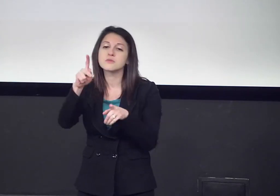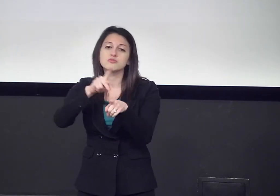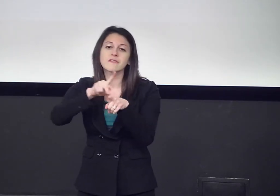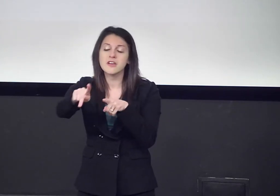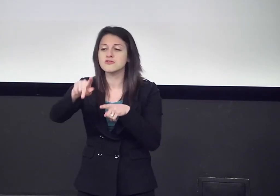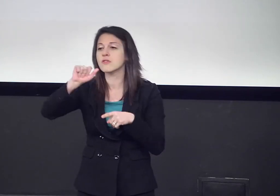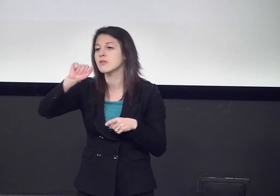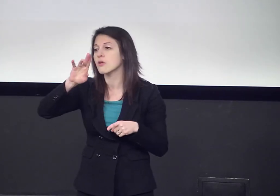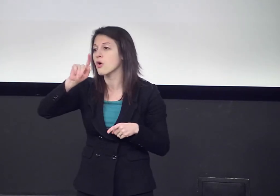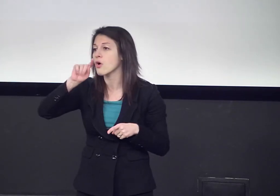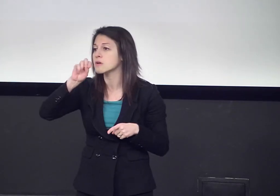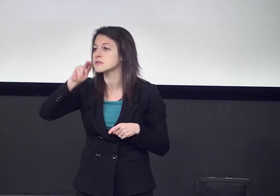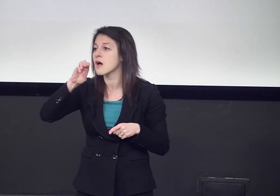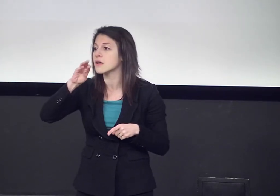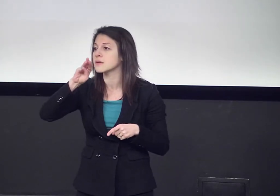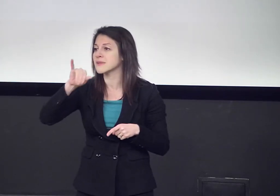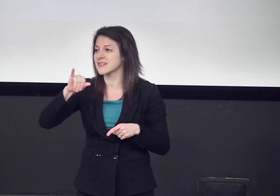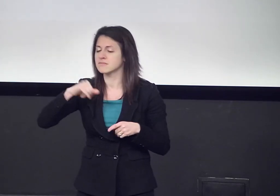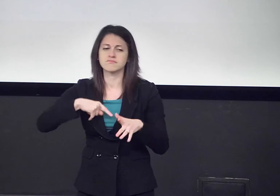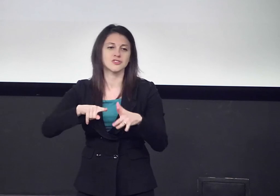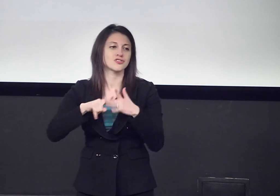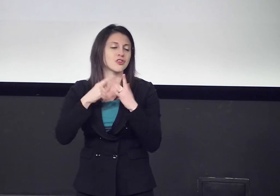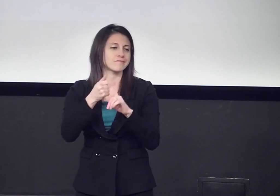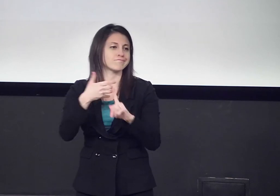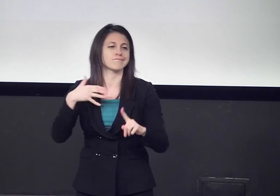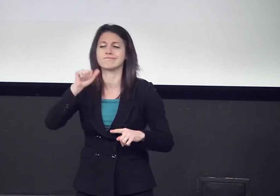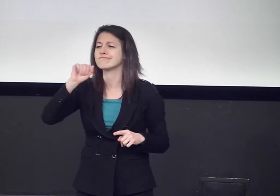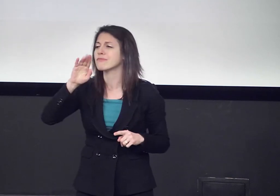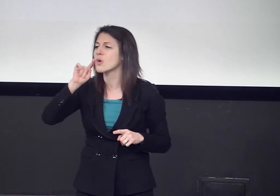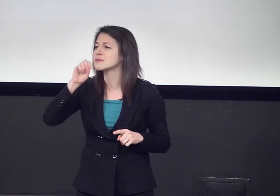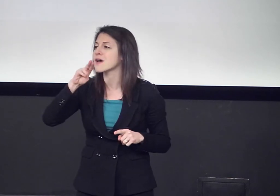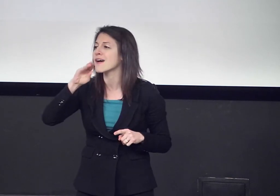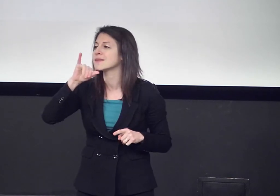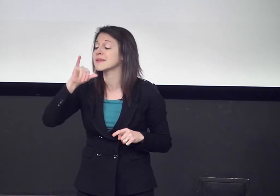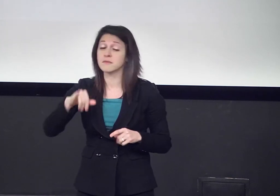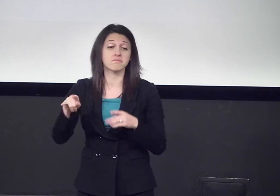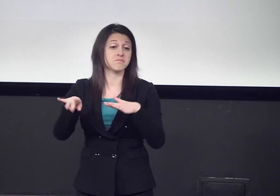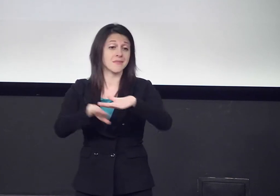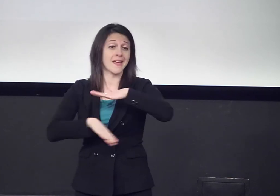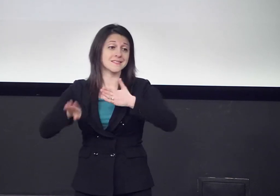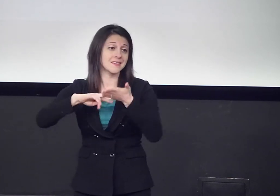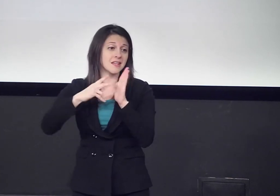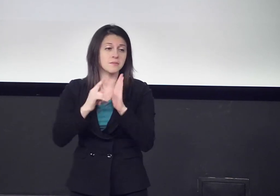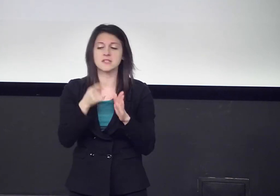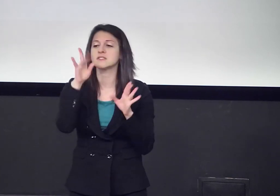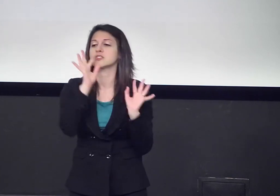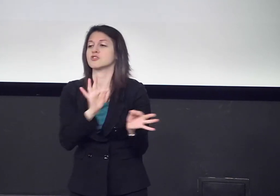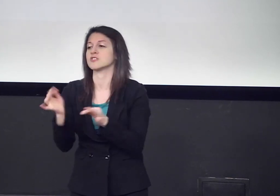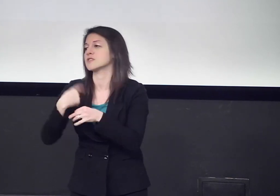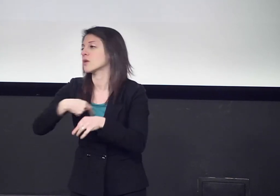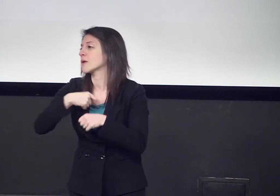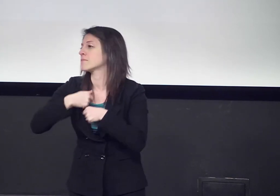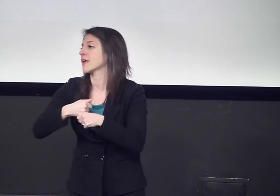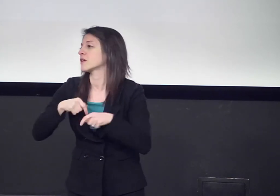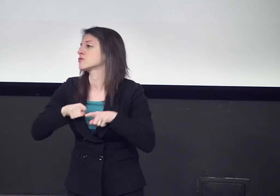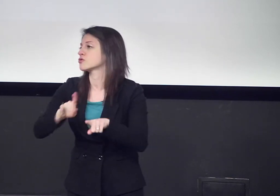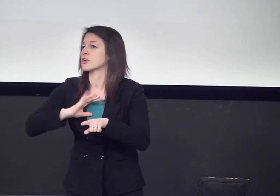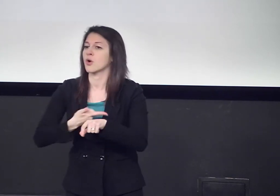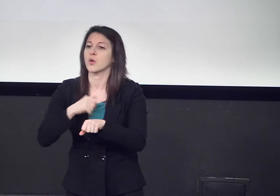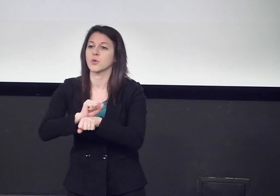So today I'll be talking about professional autonomy with VRS. Professional autonomy basically means the